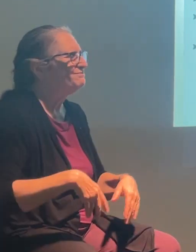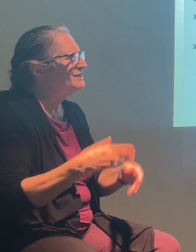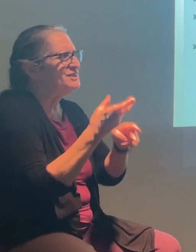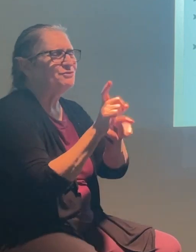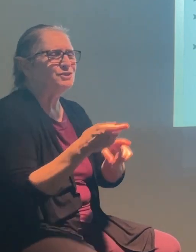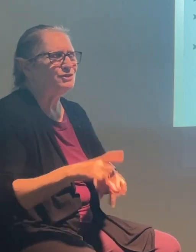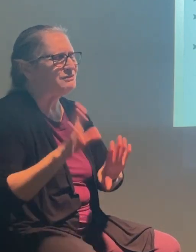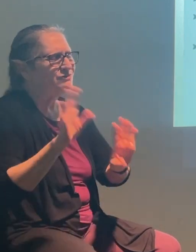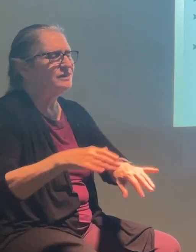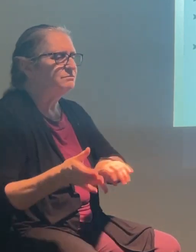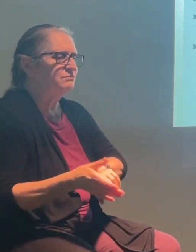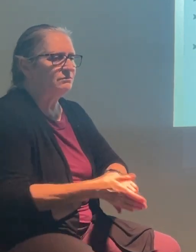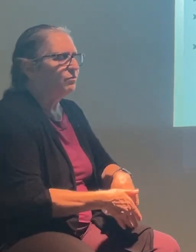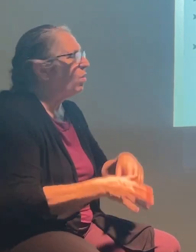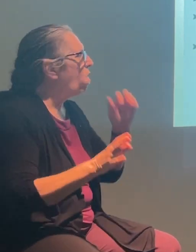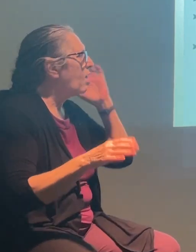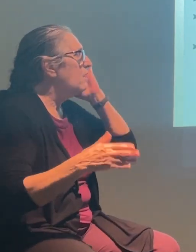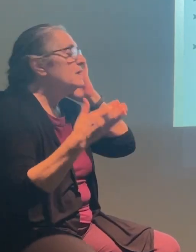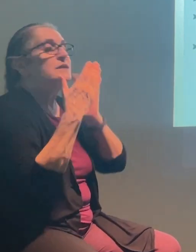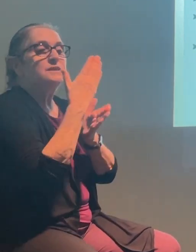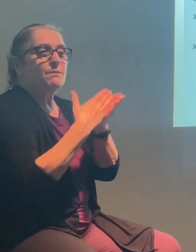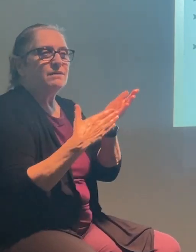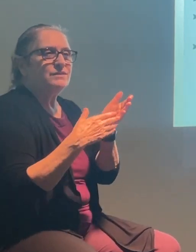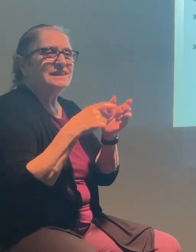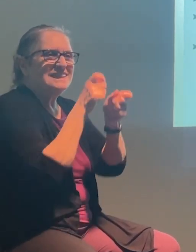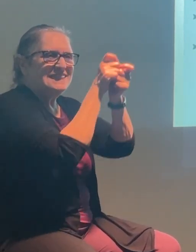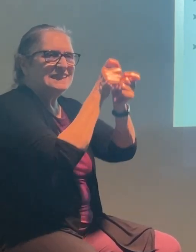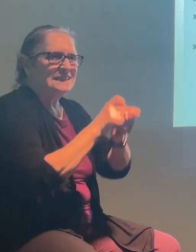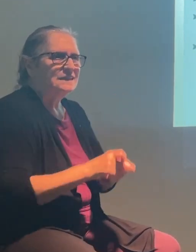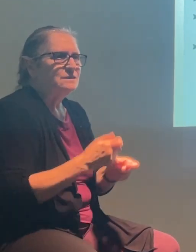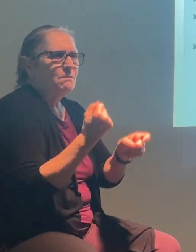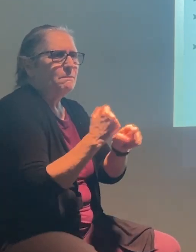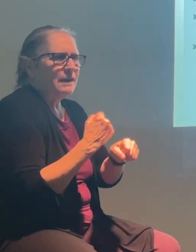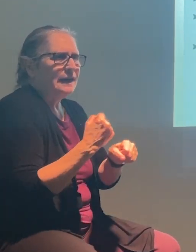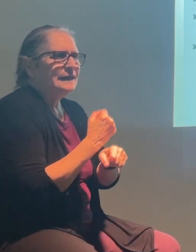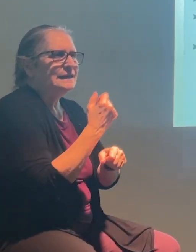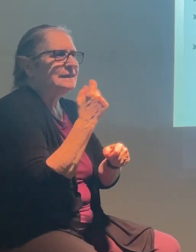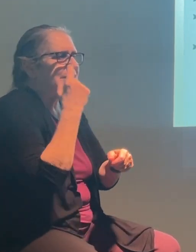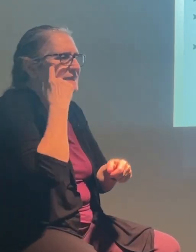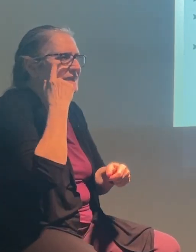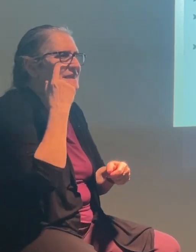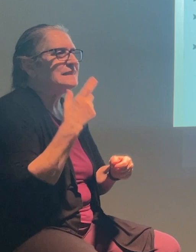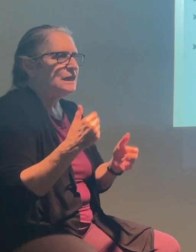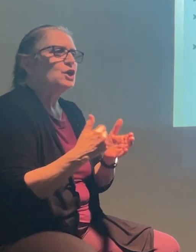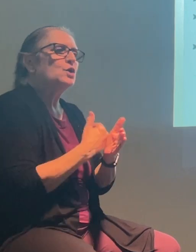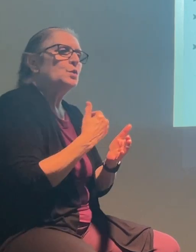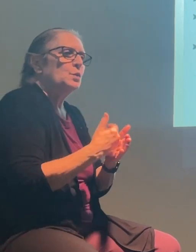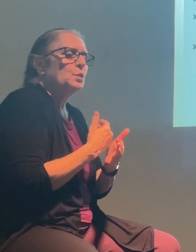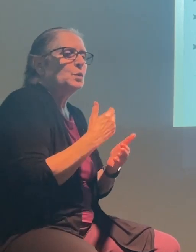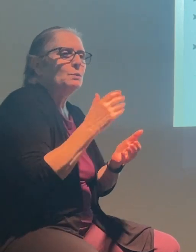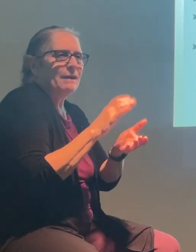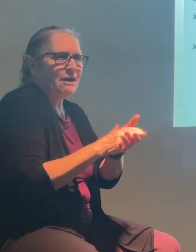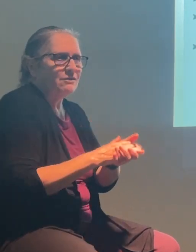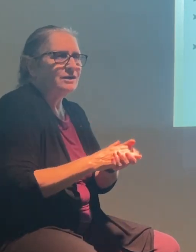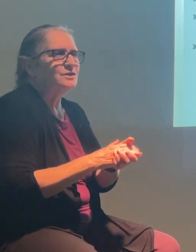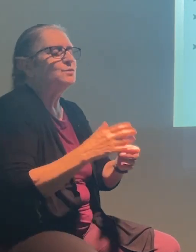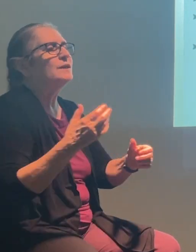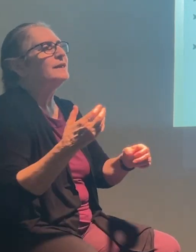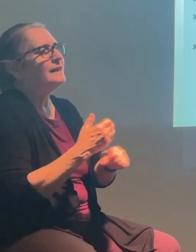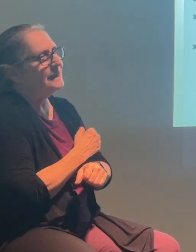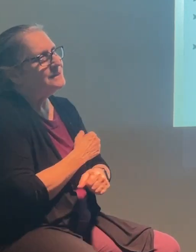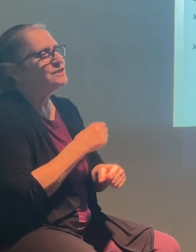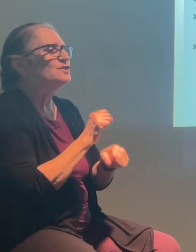stuff. So some of the details may actually make sense within a new marriage and so forth when you get a job with Condé